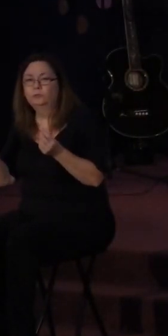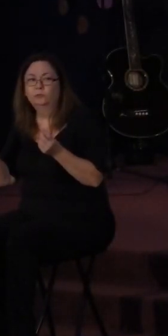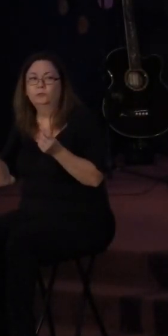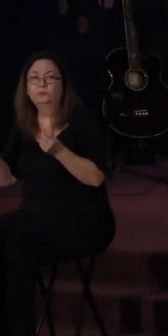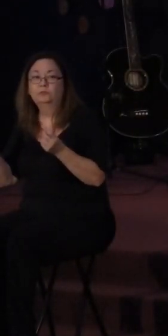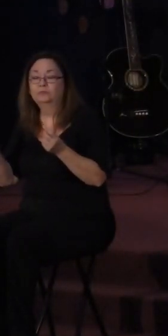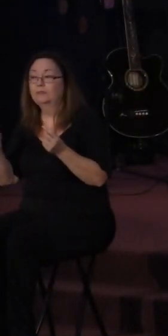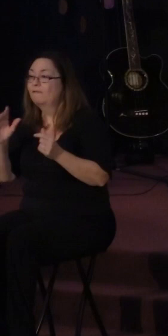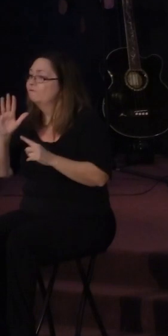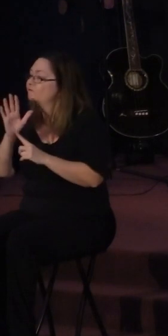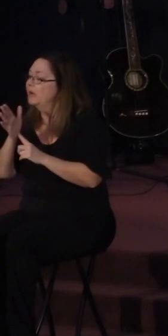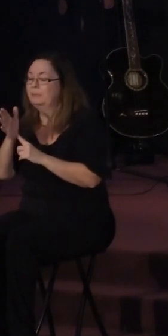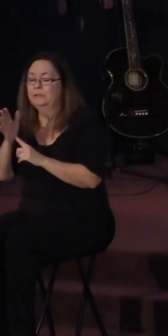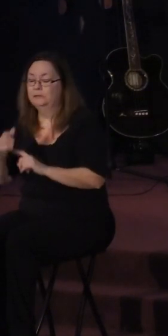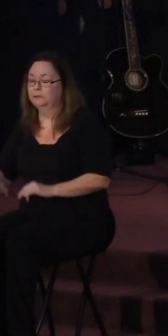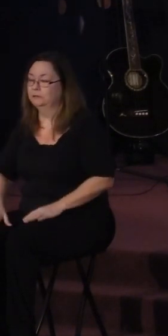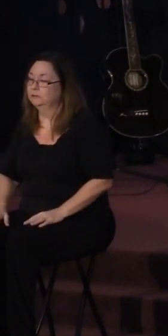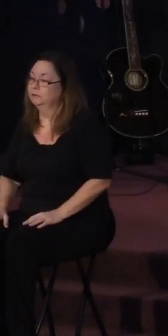Just need 5 minutes.